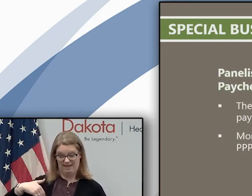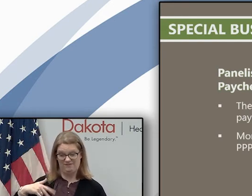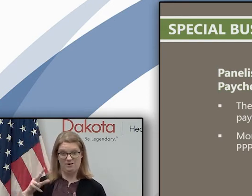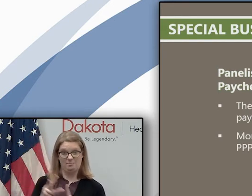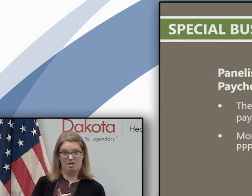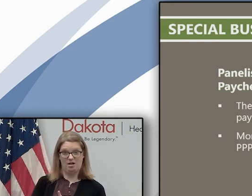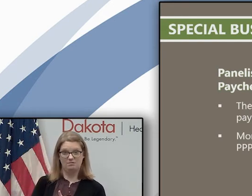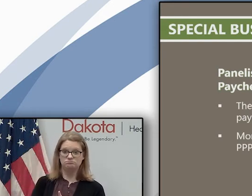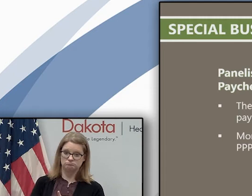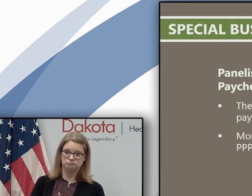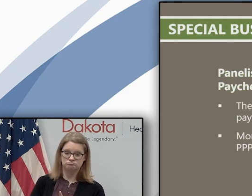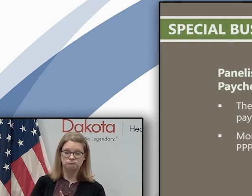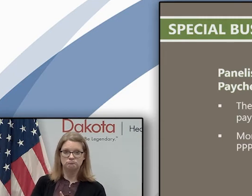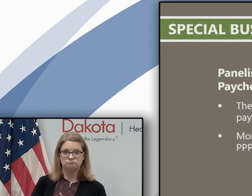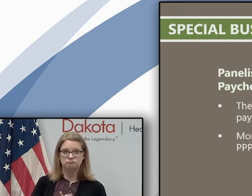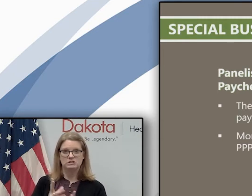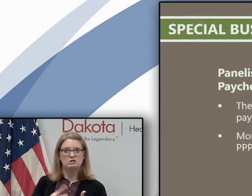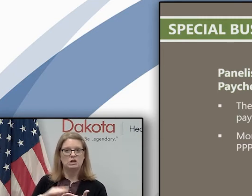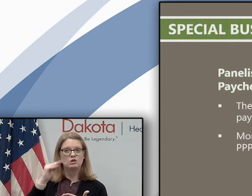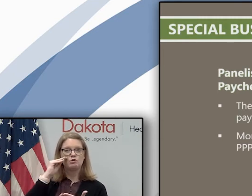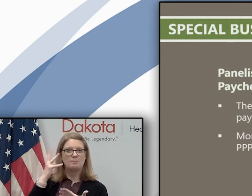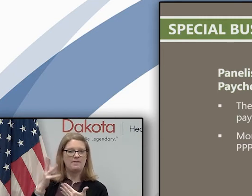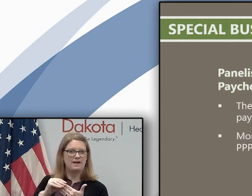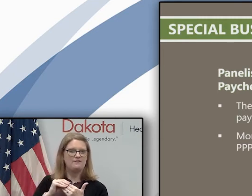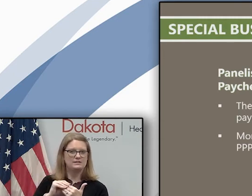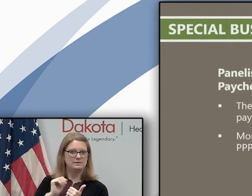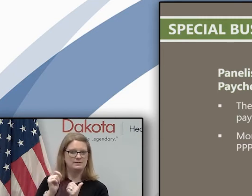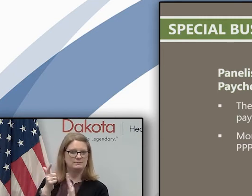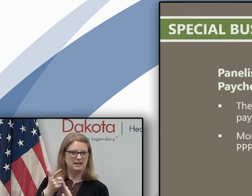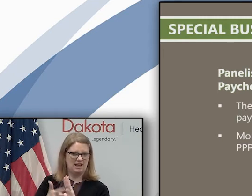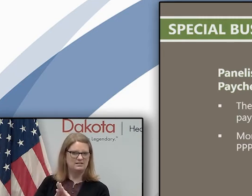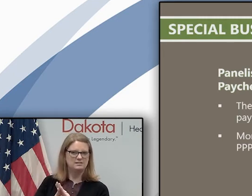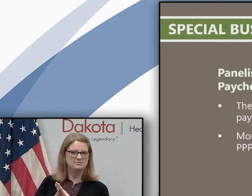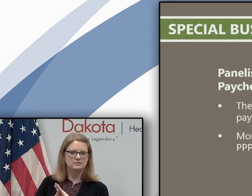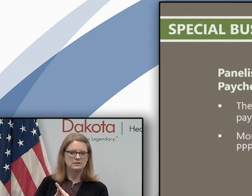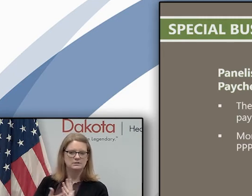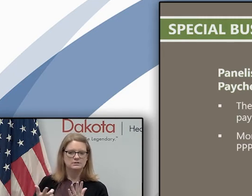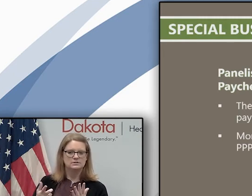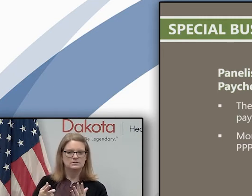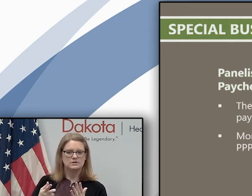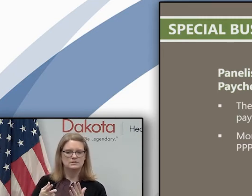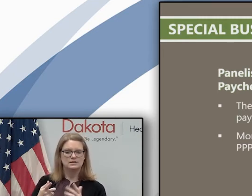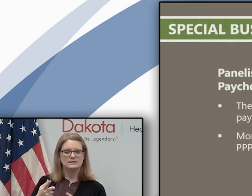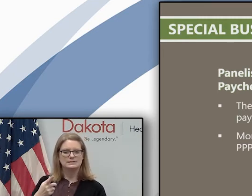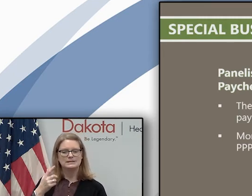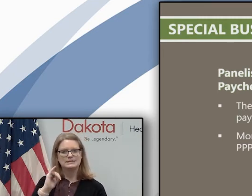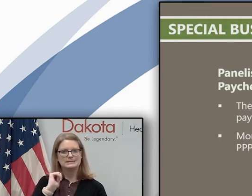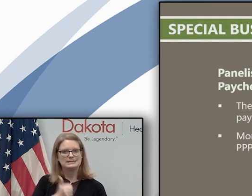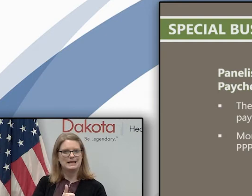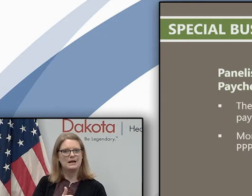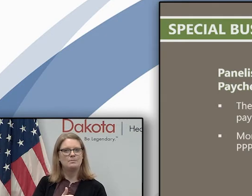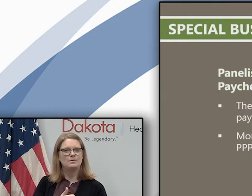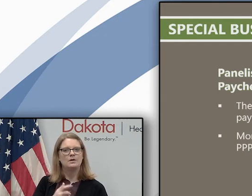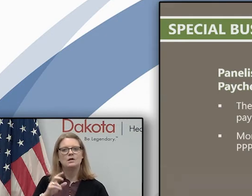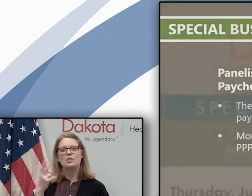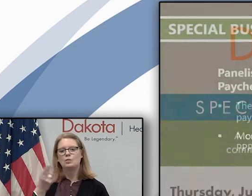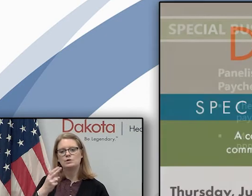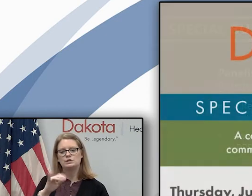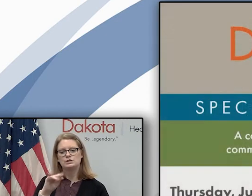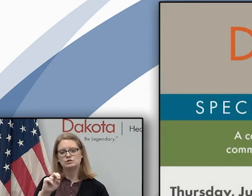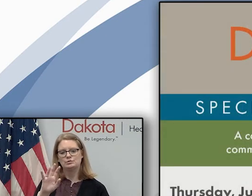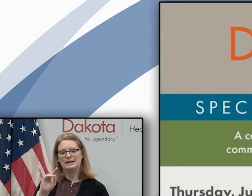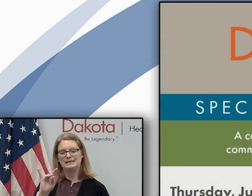you're going to want to learn about the Flexibility Act, which would apply to new loans that would be coming out. So this call is set up for Thursday,